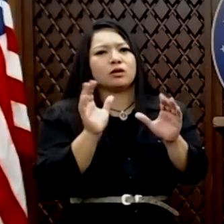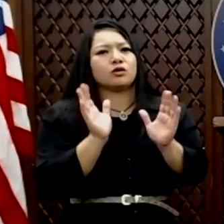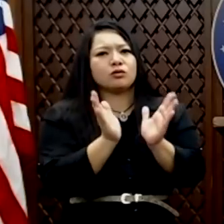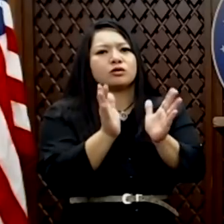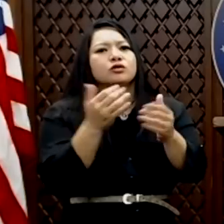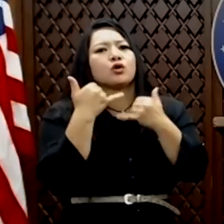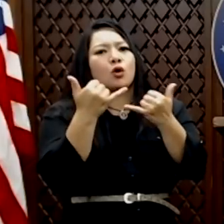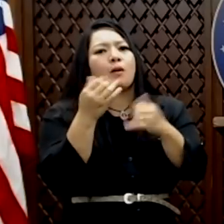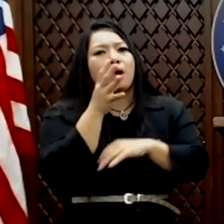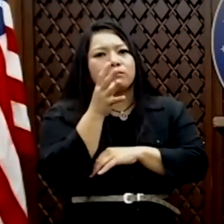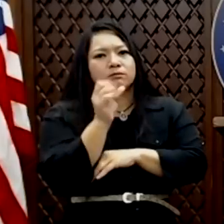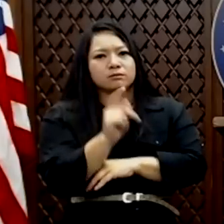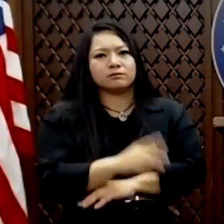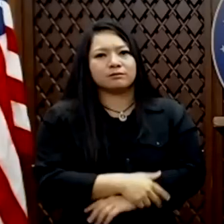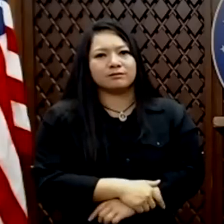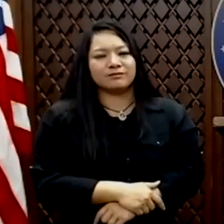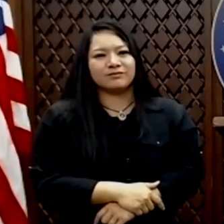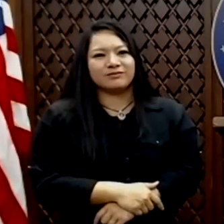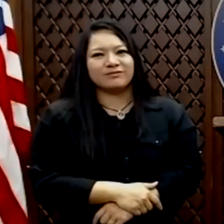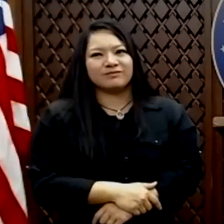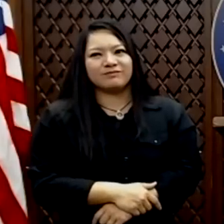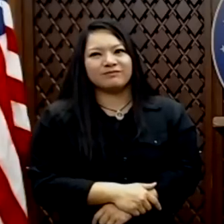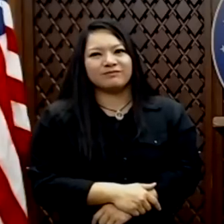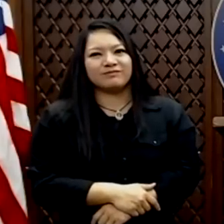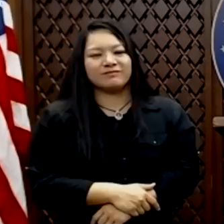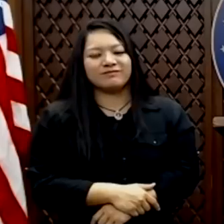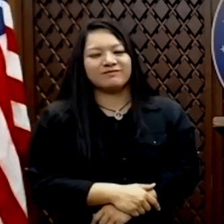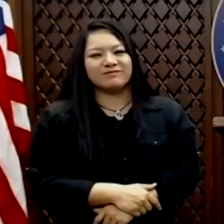people to call mom.